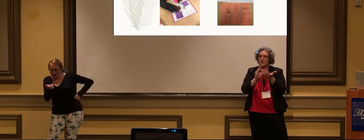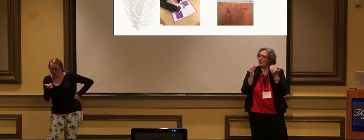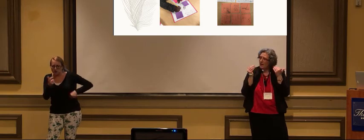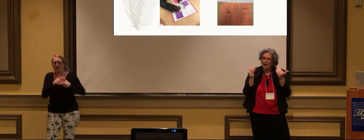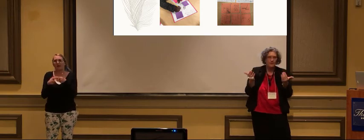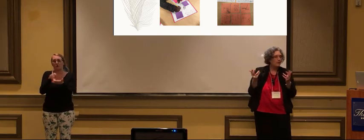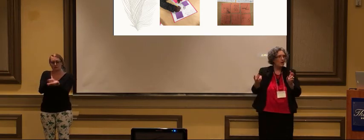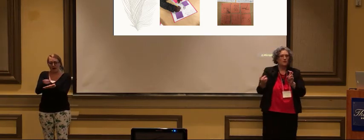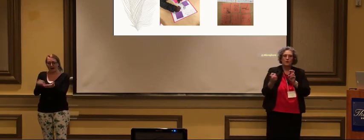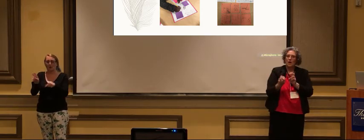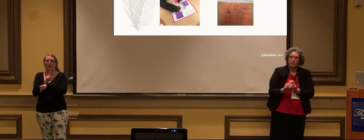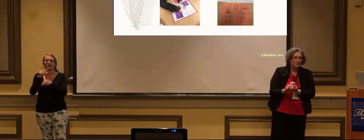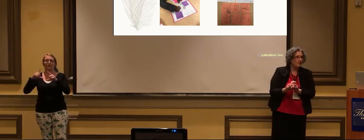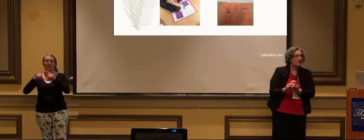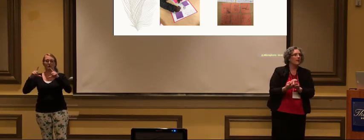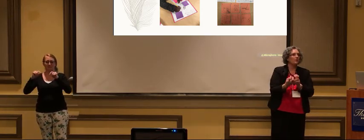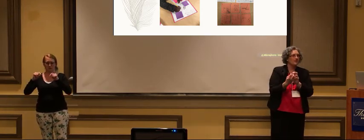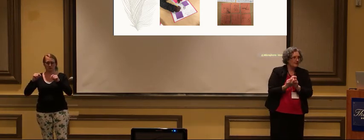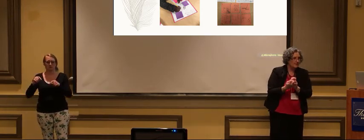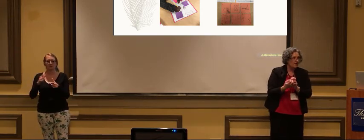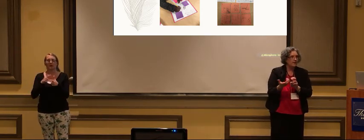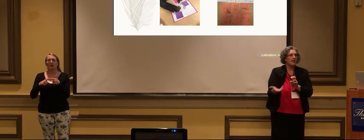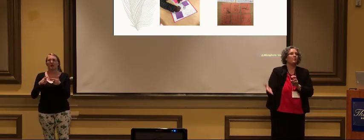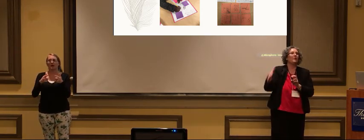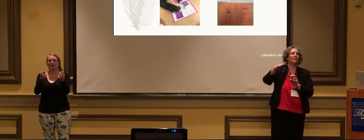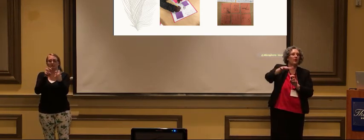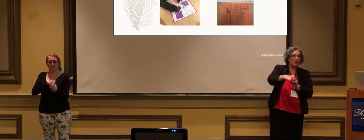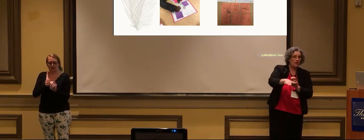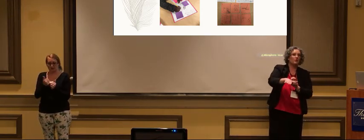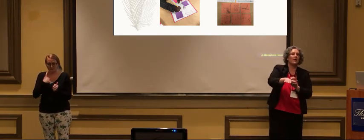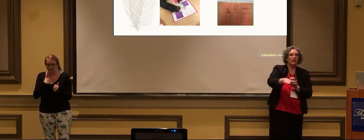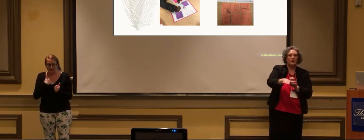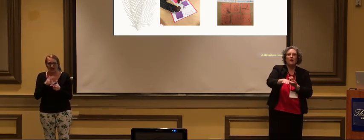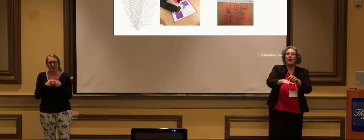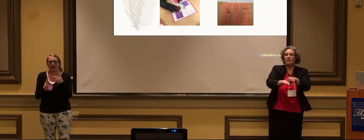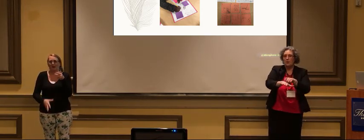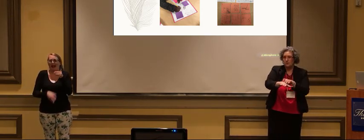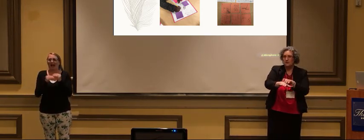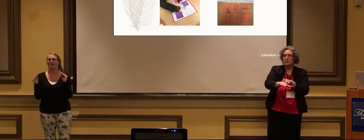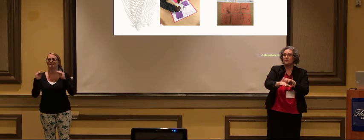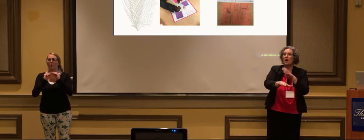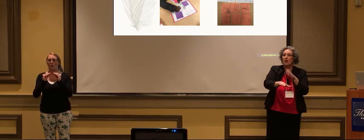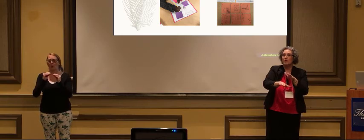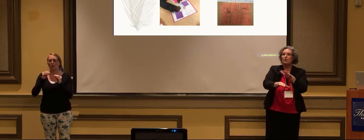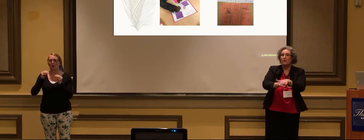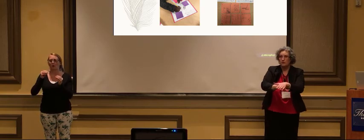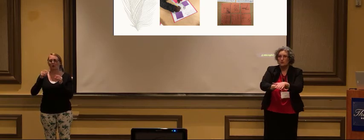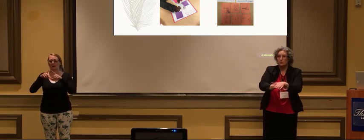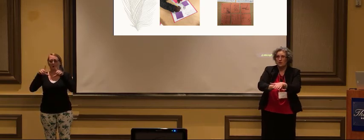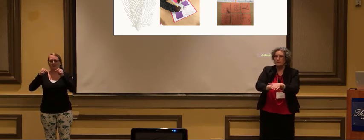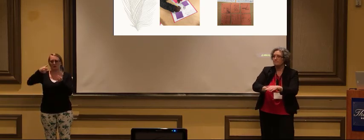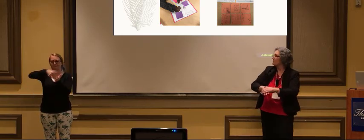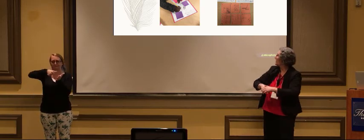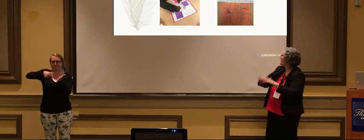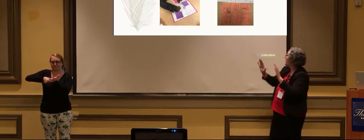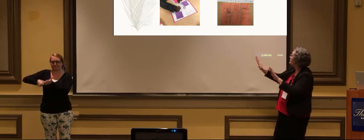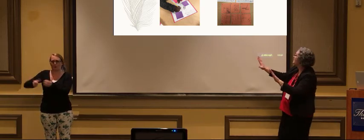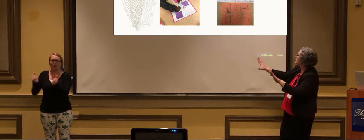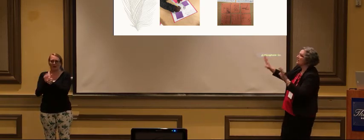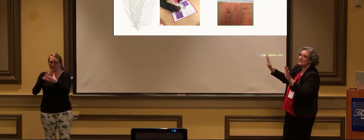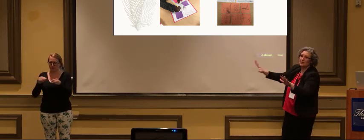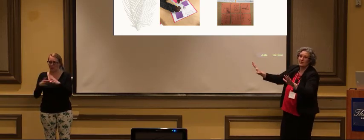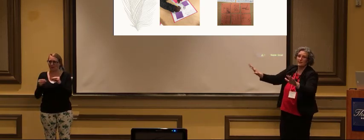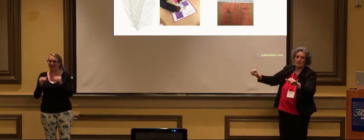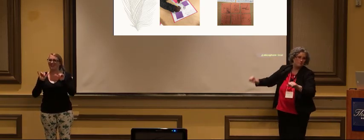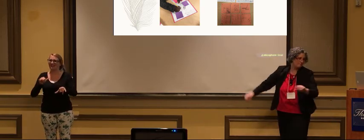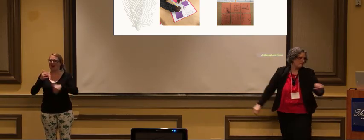Post-it notes. And they would also come with me, and we'd sit down, and I'd put another layer of Post-it notes on it with the story. That